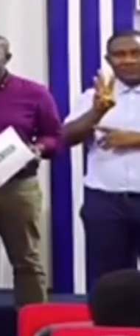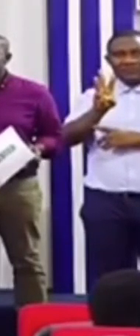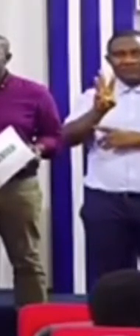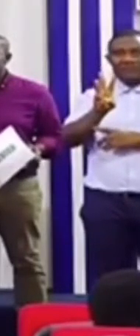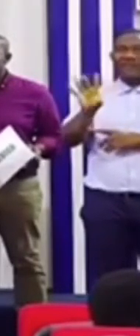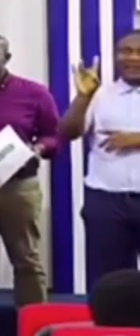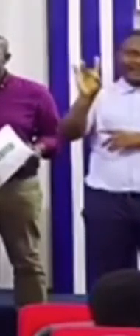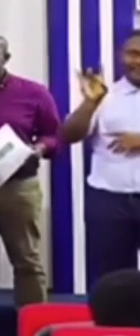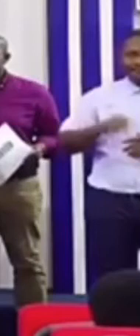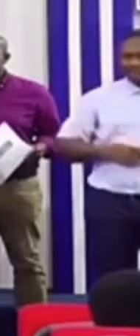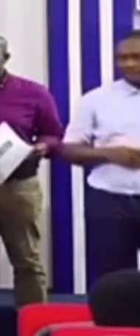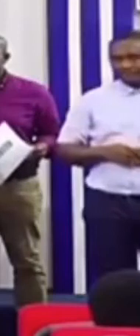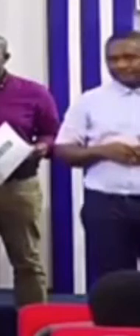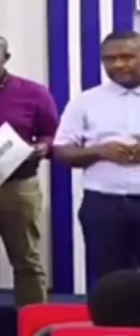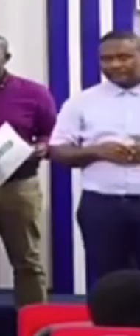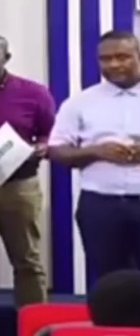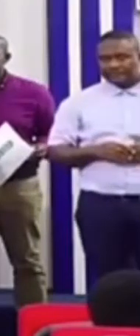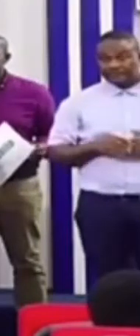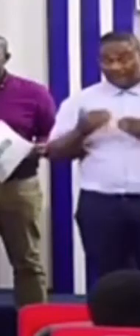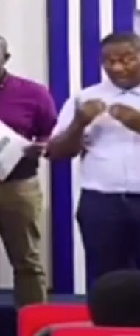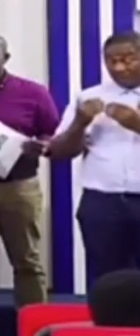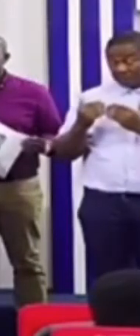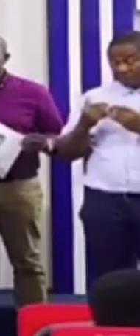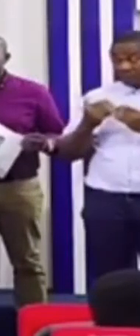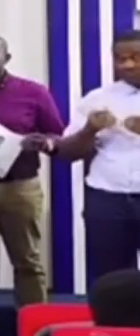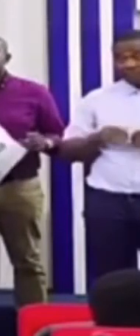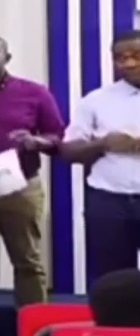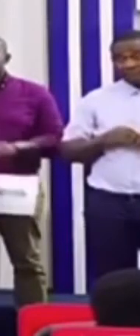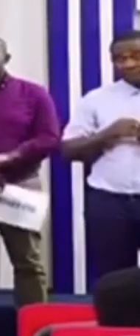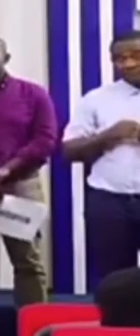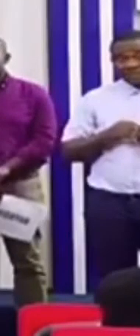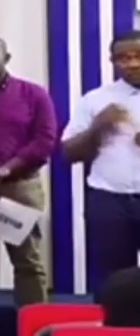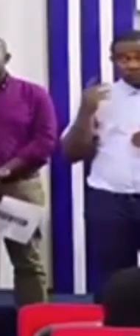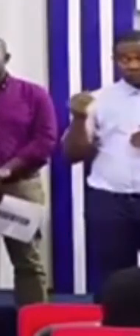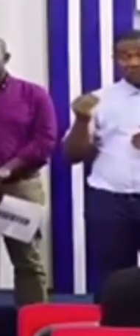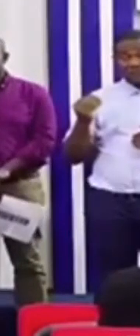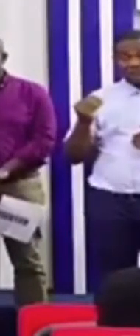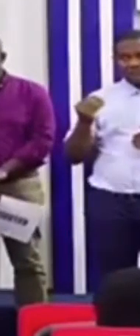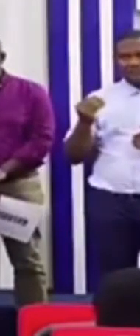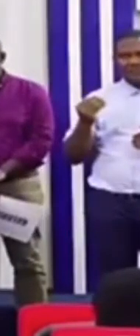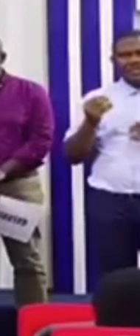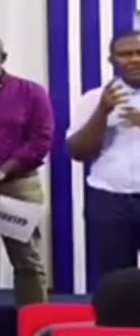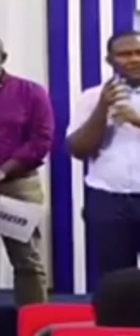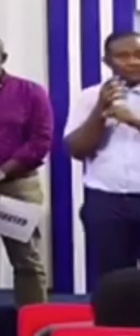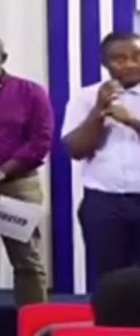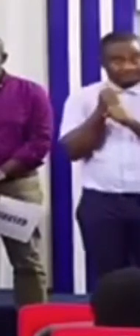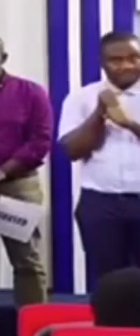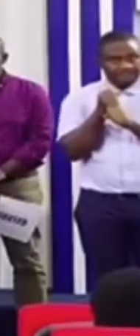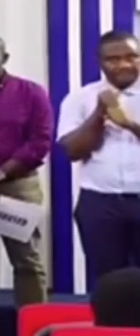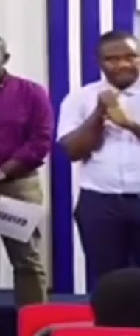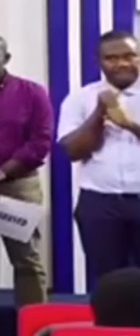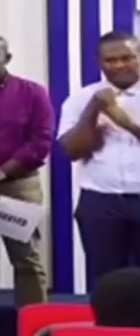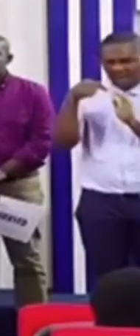0558-439-868. Before I take leave of you, just a brief about